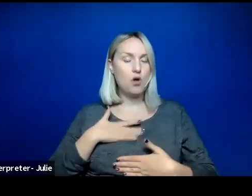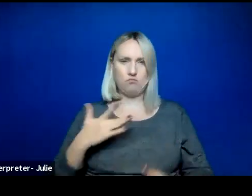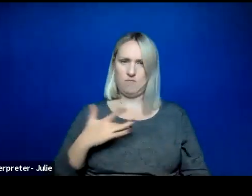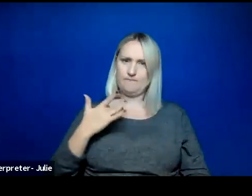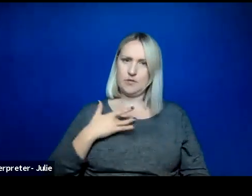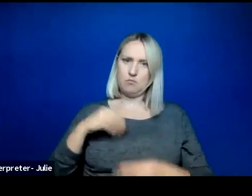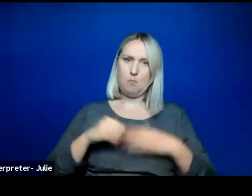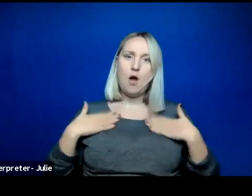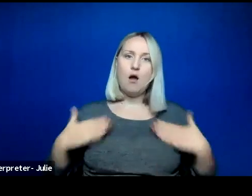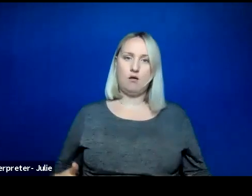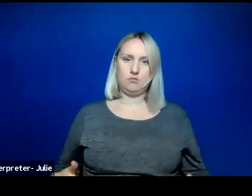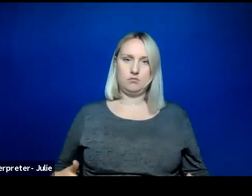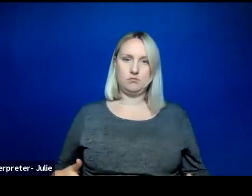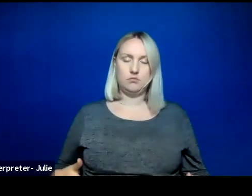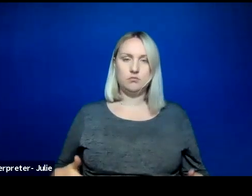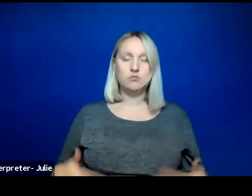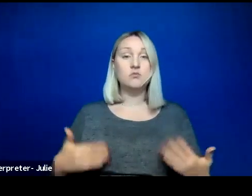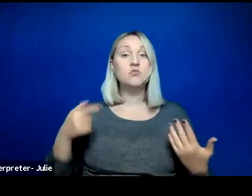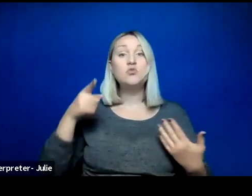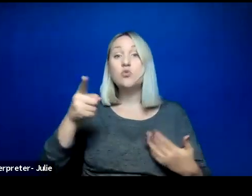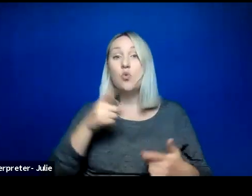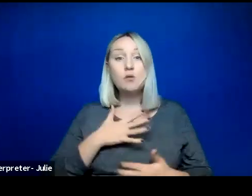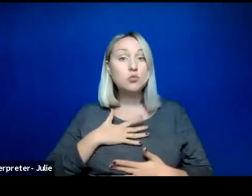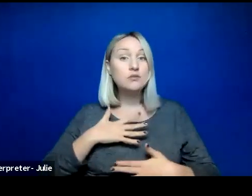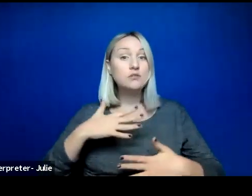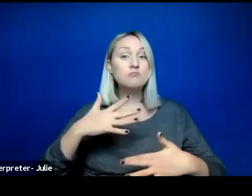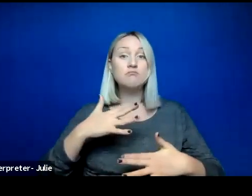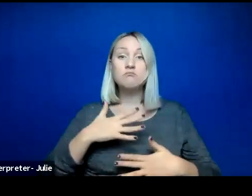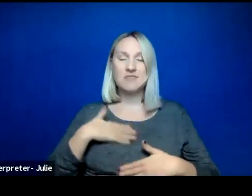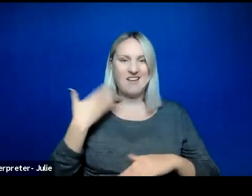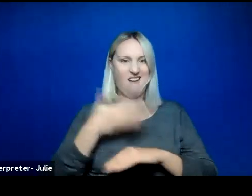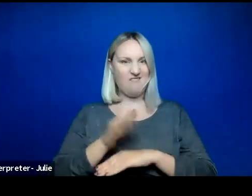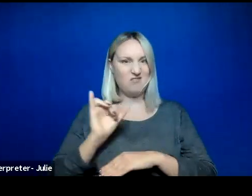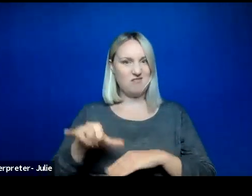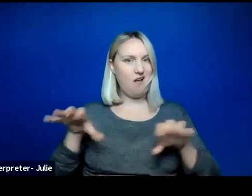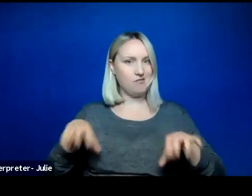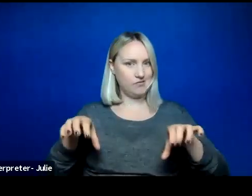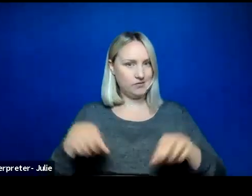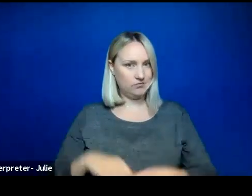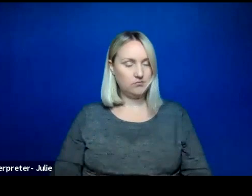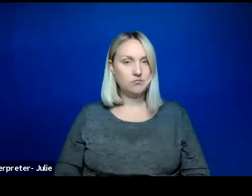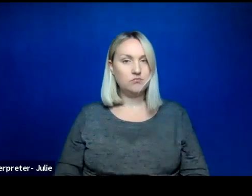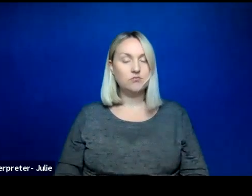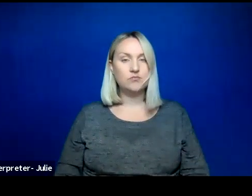like again to be you breathing after that last activity.